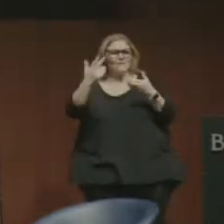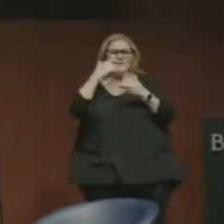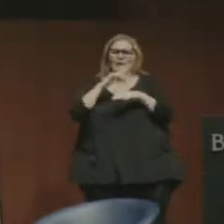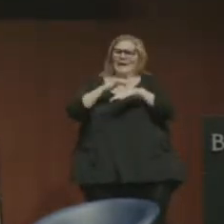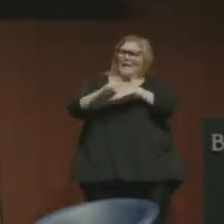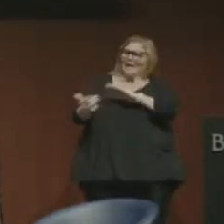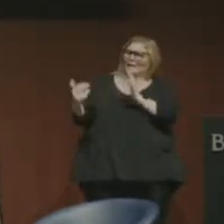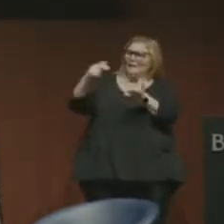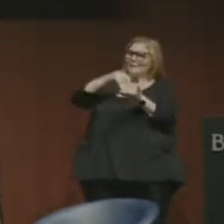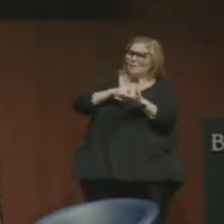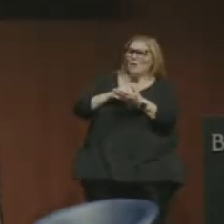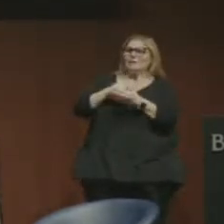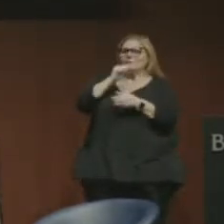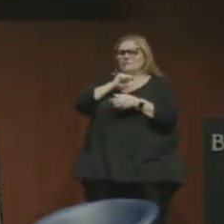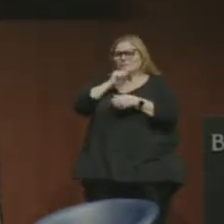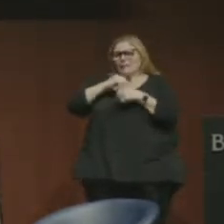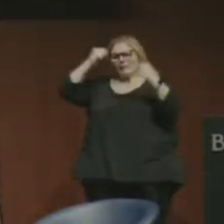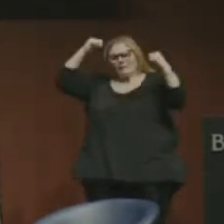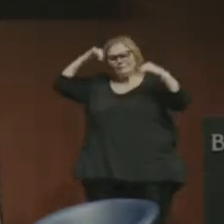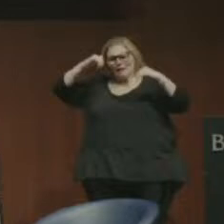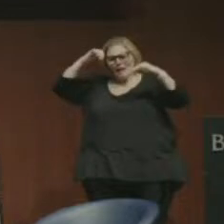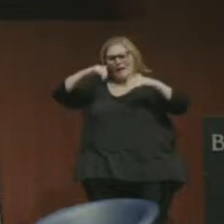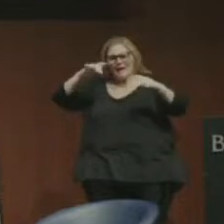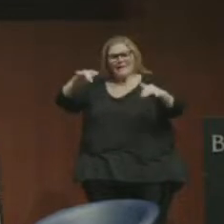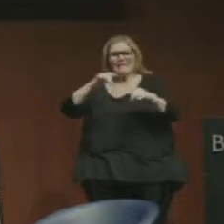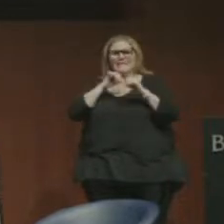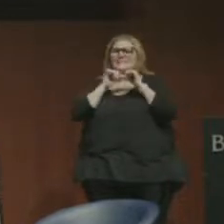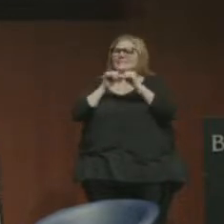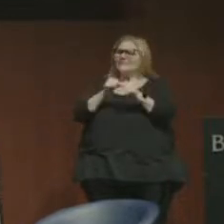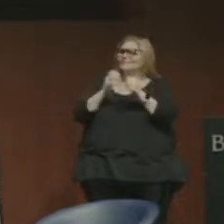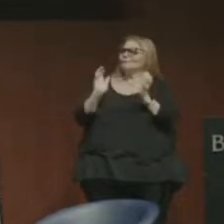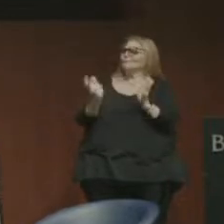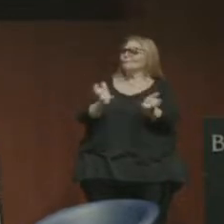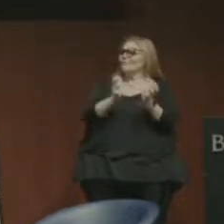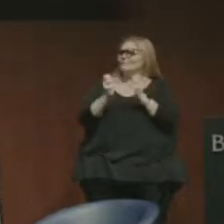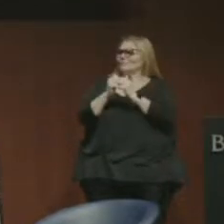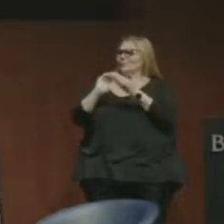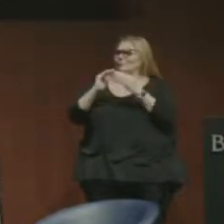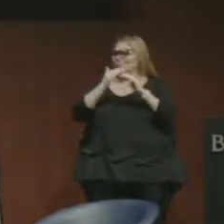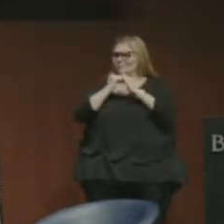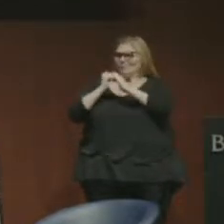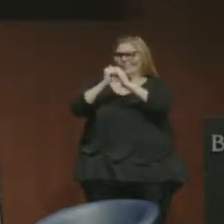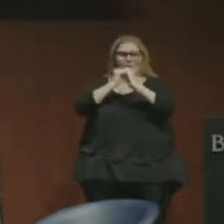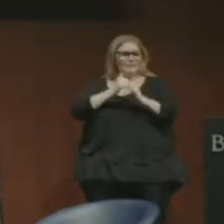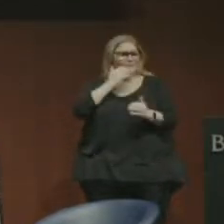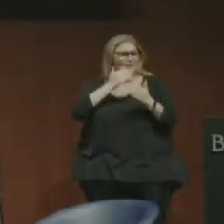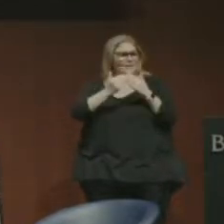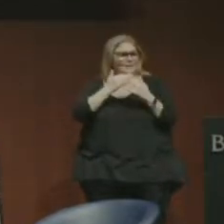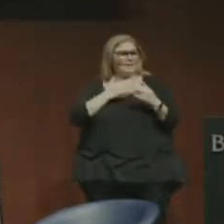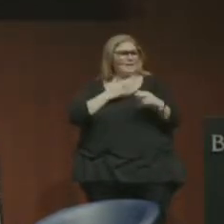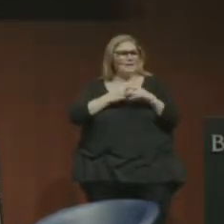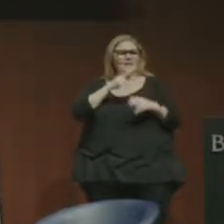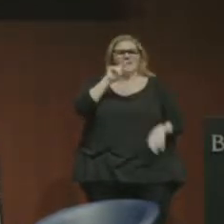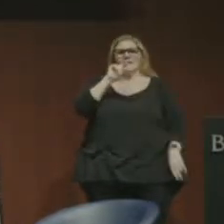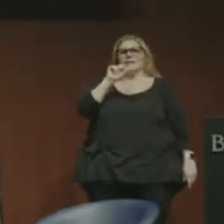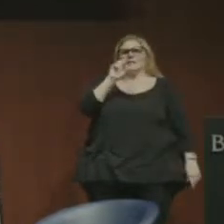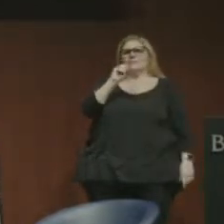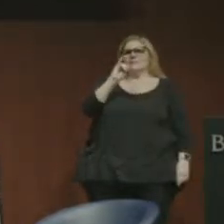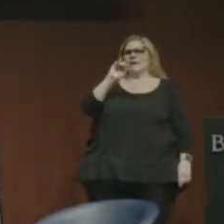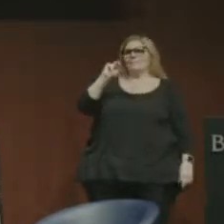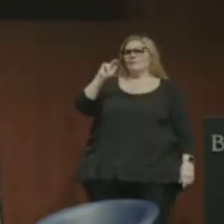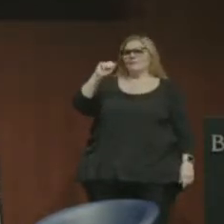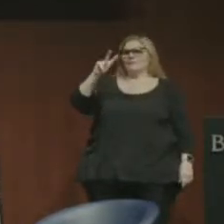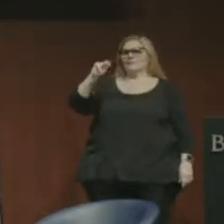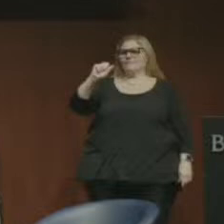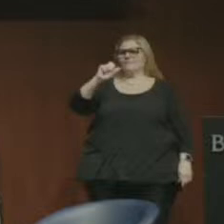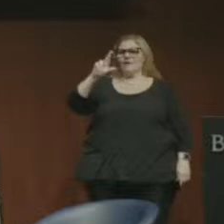early, braving the rain, continuing to be in conversation and community with us. I am Tami Navarro.